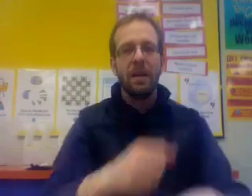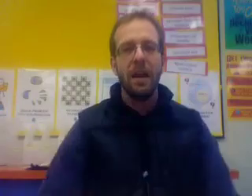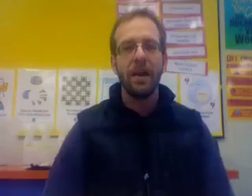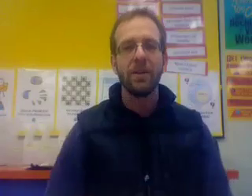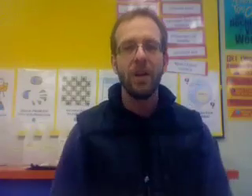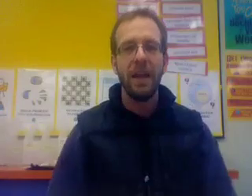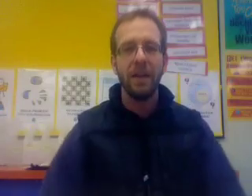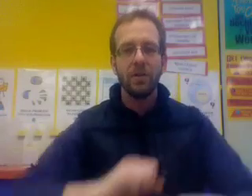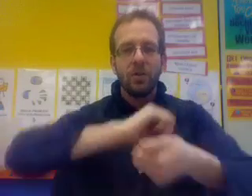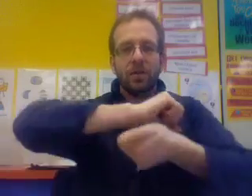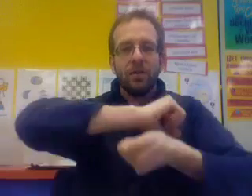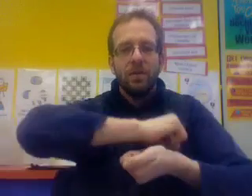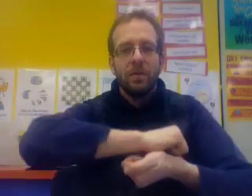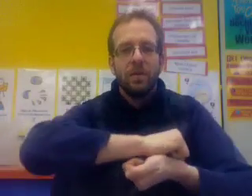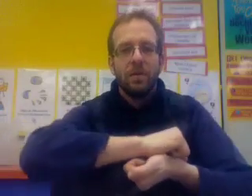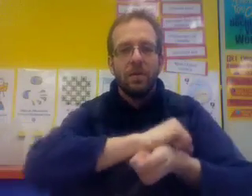a change.